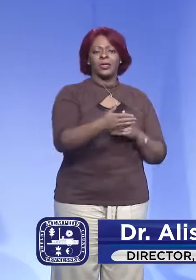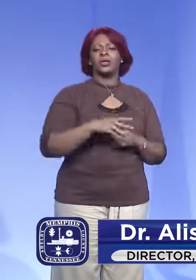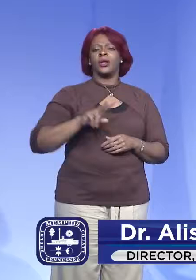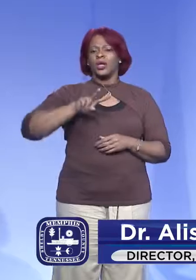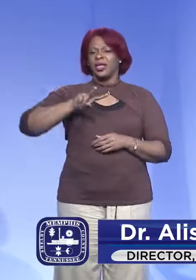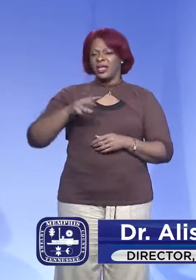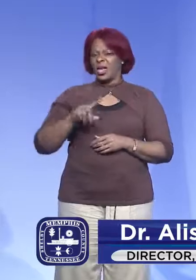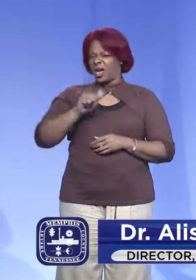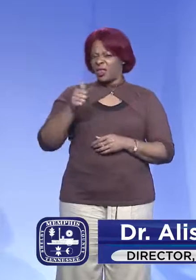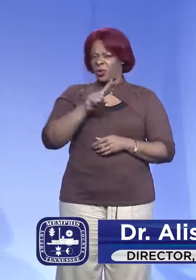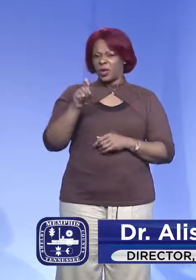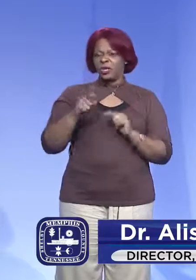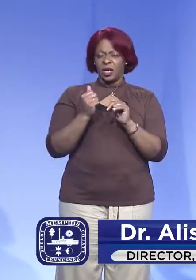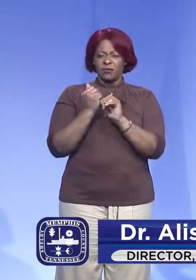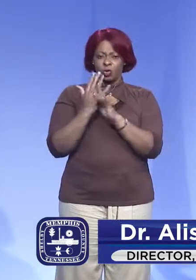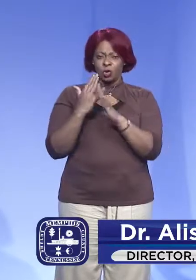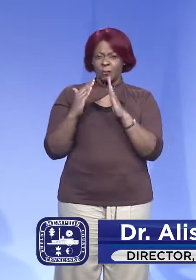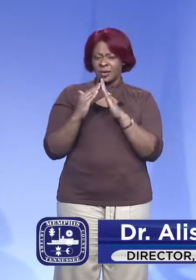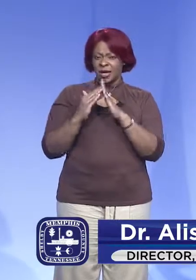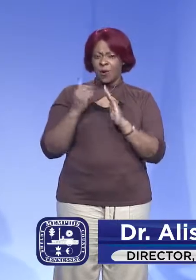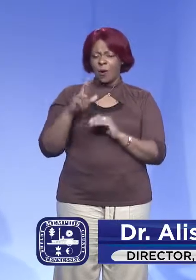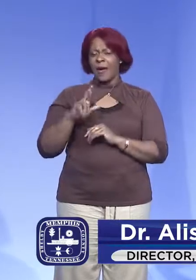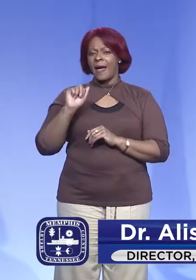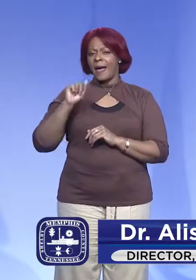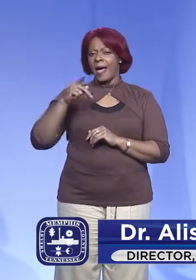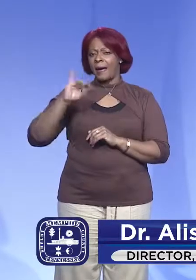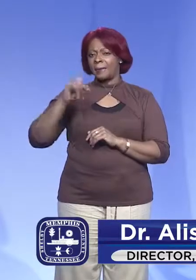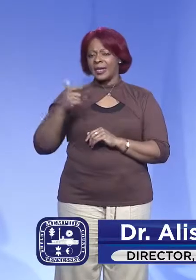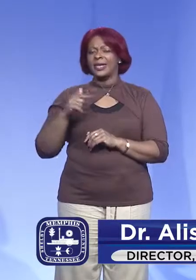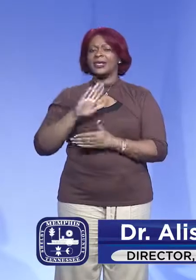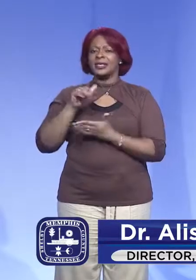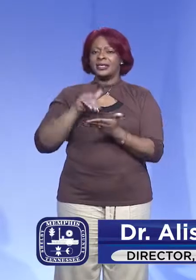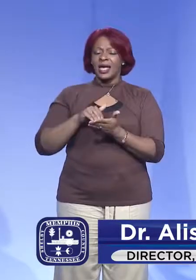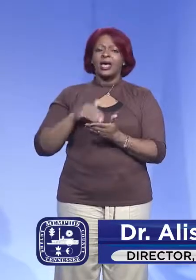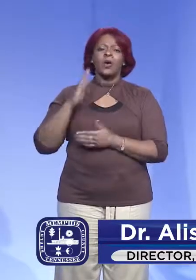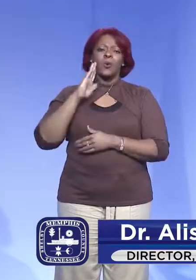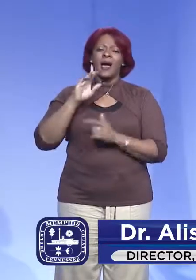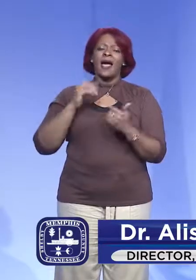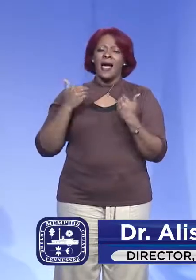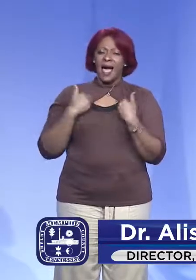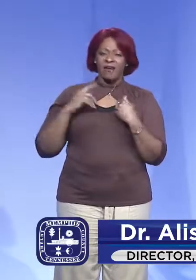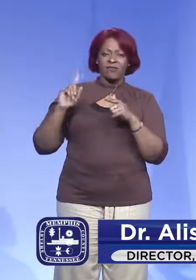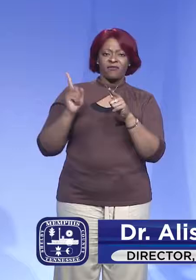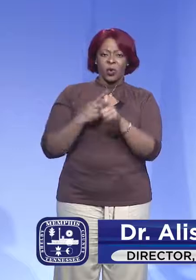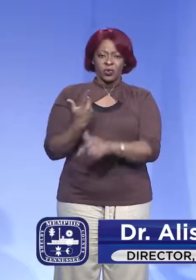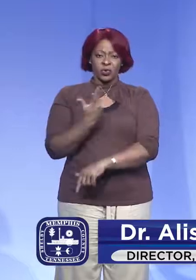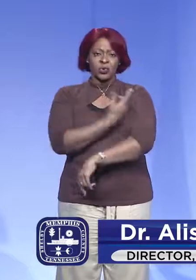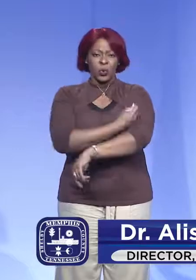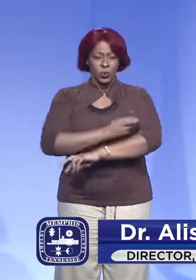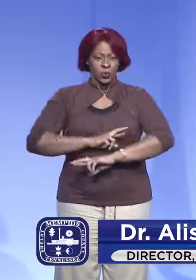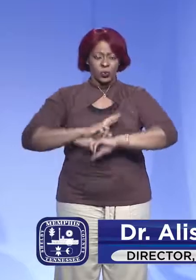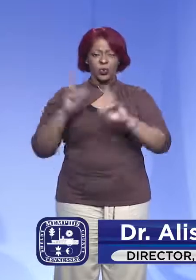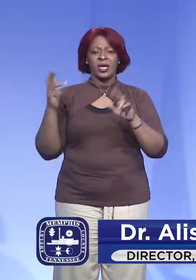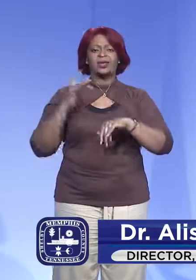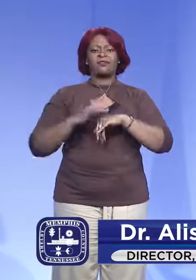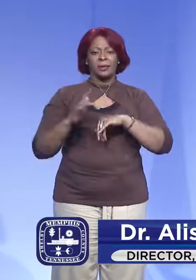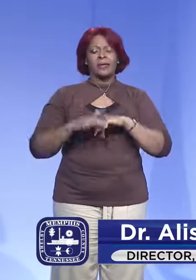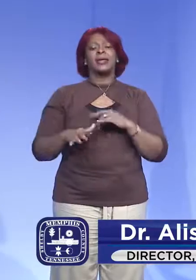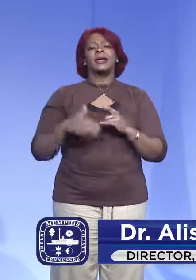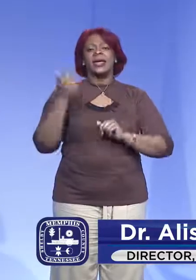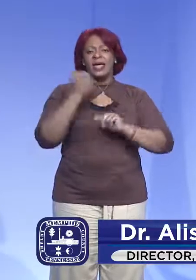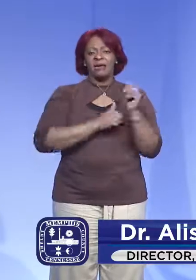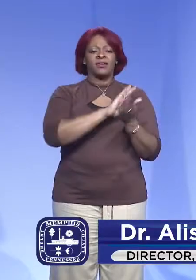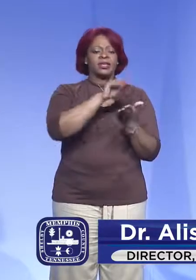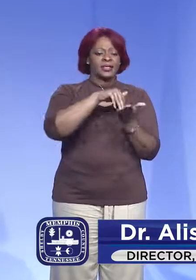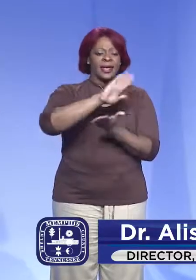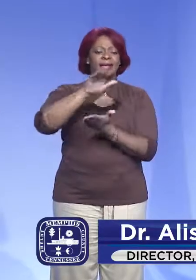question was whether or not Germantown or the Appling sites would ultimately have first doses available. And in every